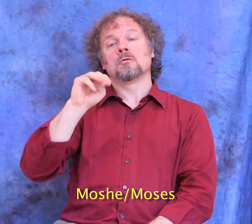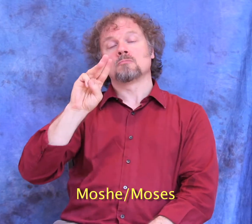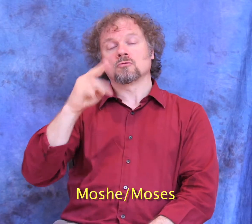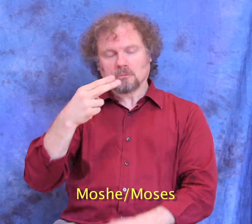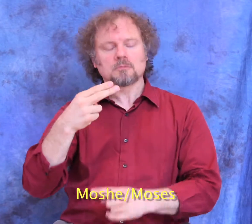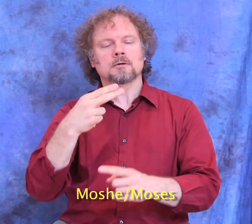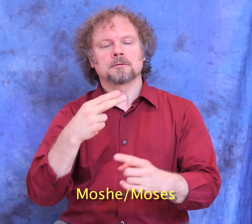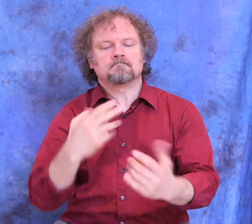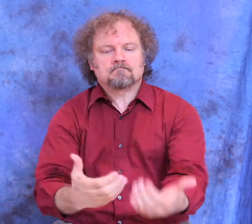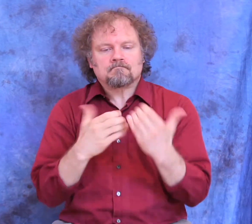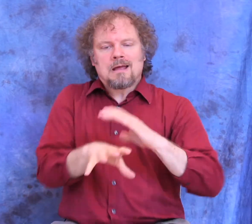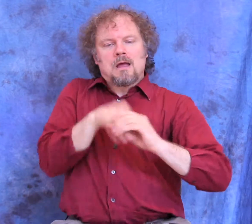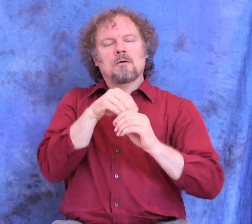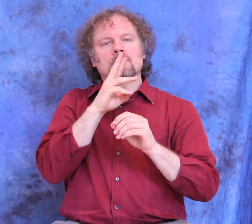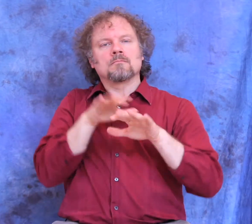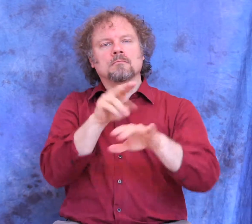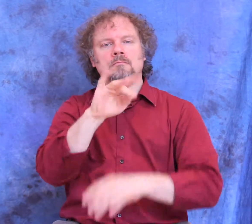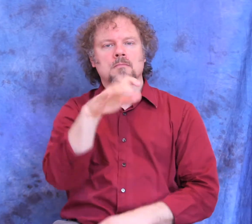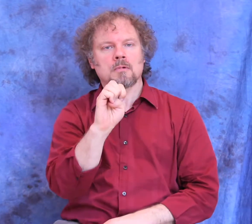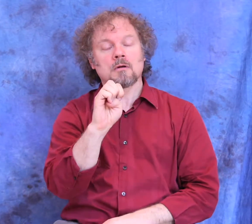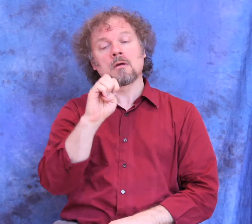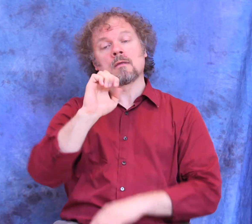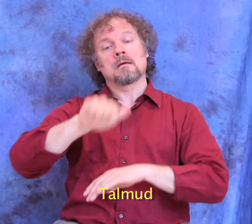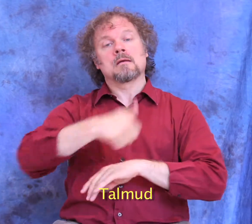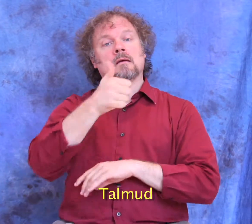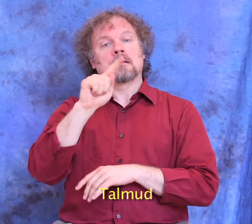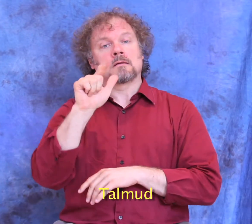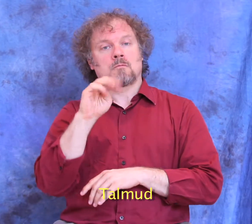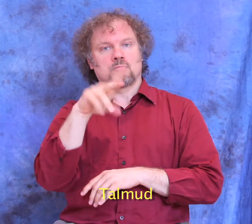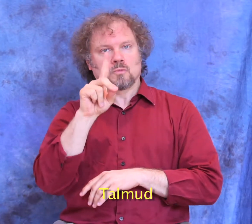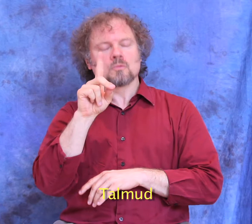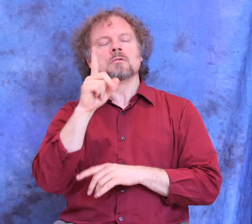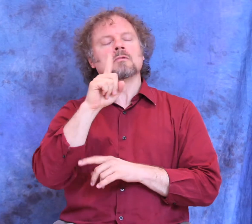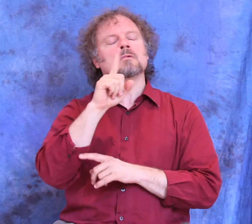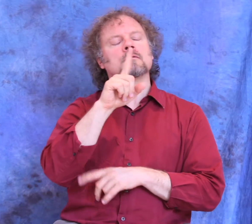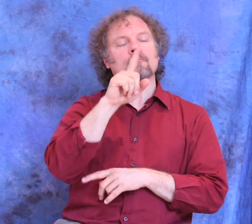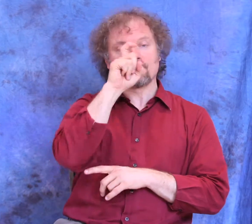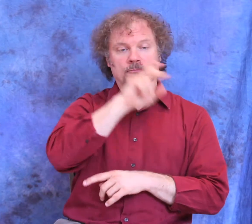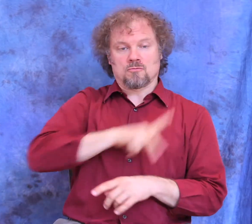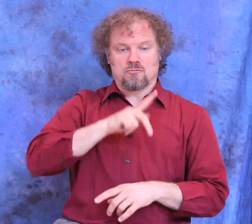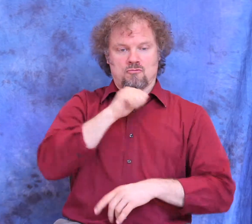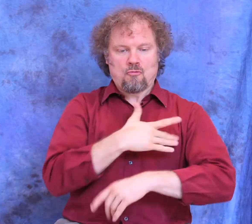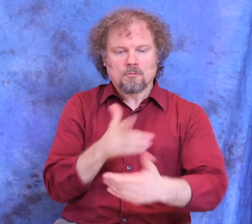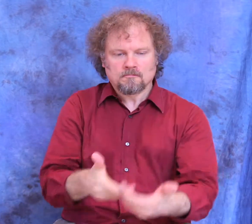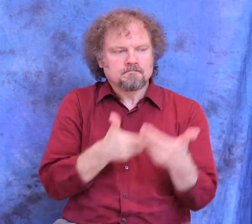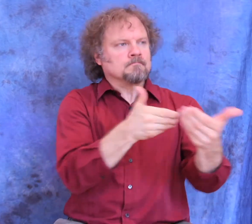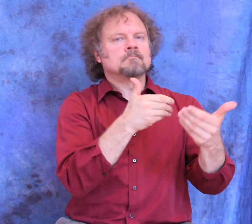River. The Talmud relates how Pharaoh's daughter first brought Moshe to Egyptian wet nurses, but he would not